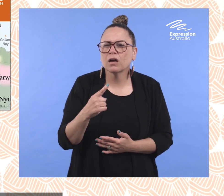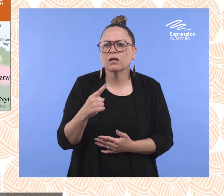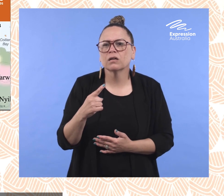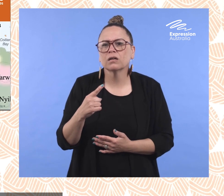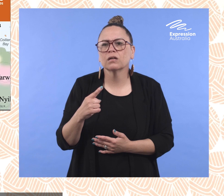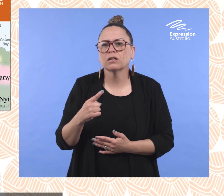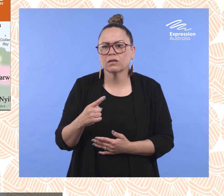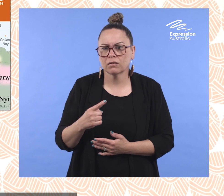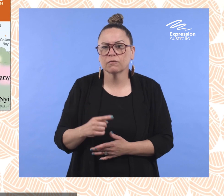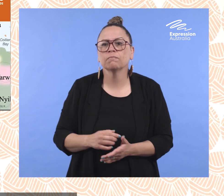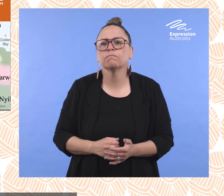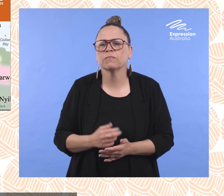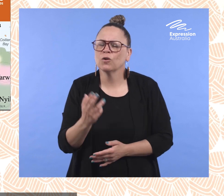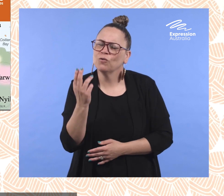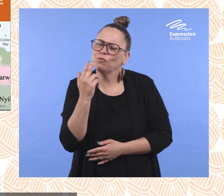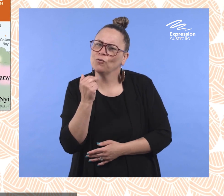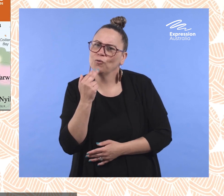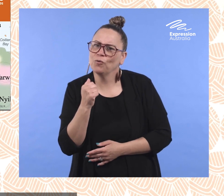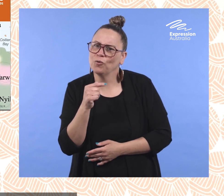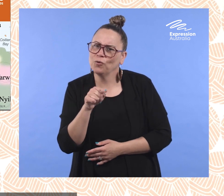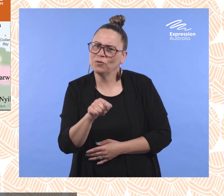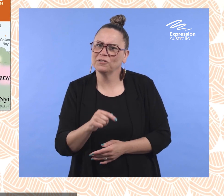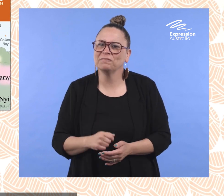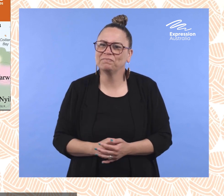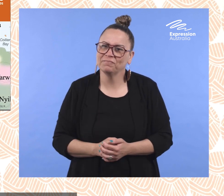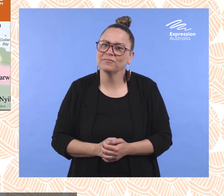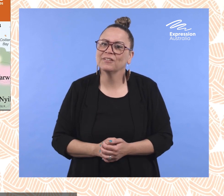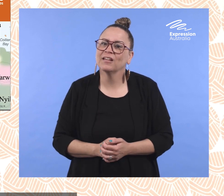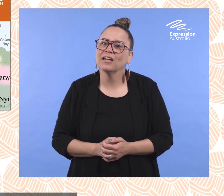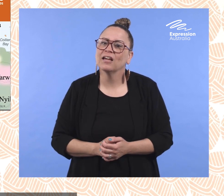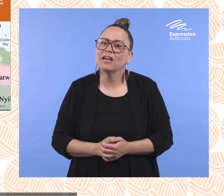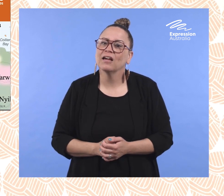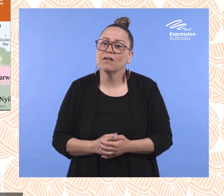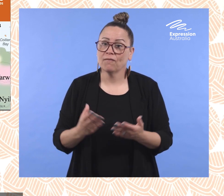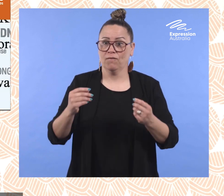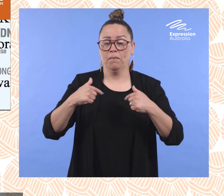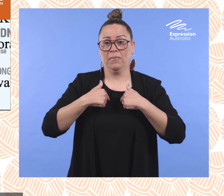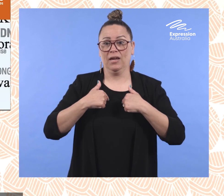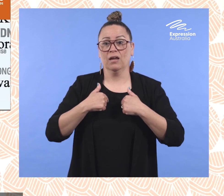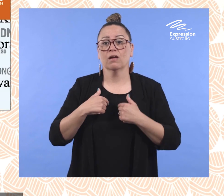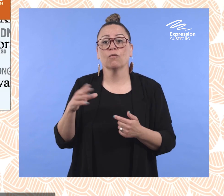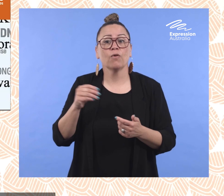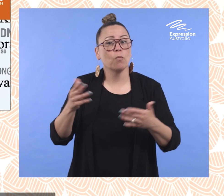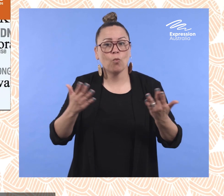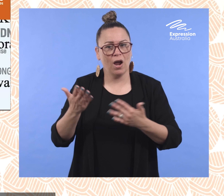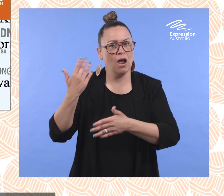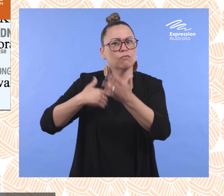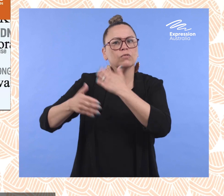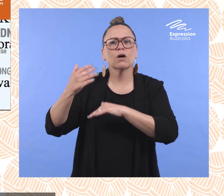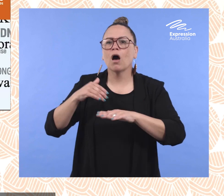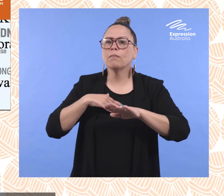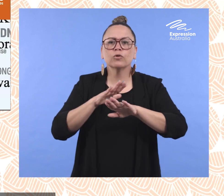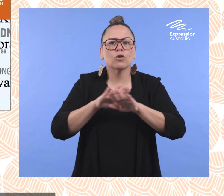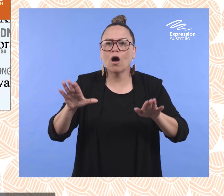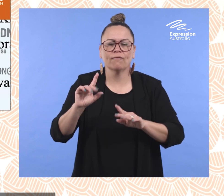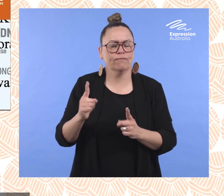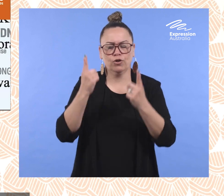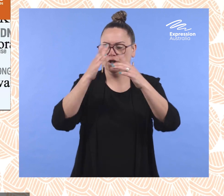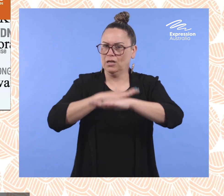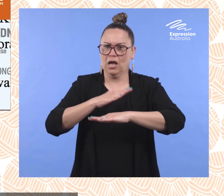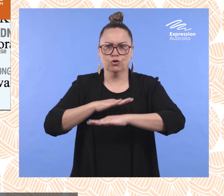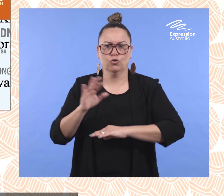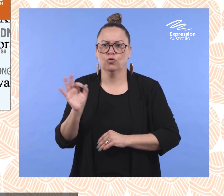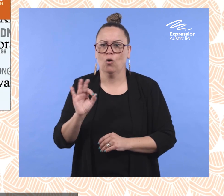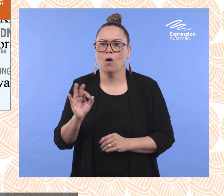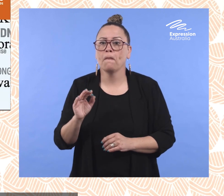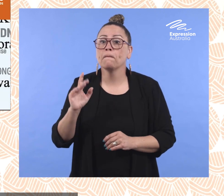to that, could never tire of seeing that picture, Aunty Munya. It's very, very cute. For me, I'm not Indigenous, so one